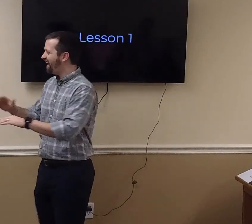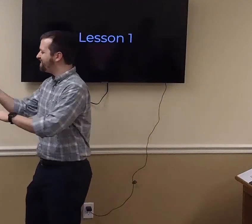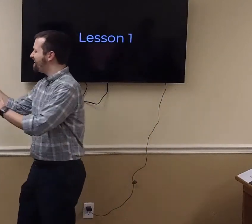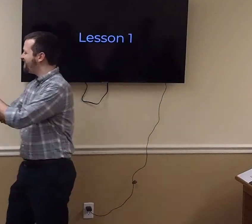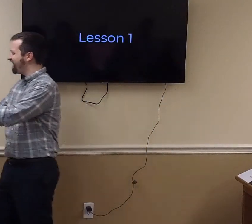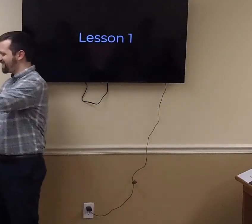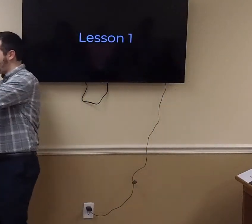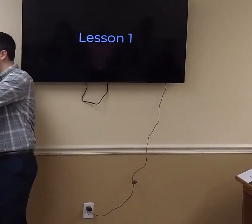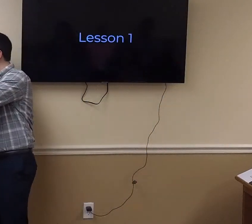hit 10,000 on my watch.